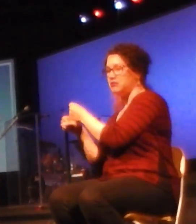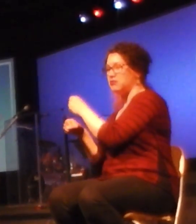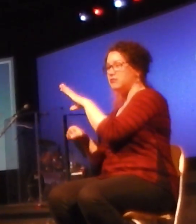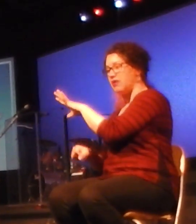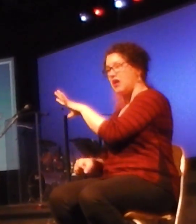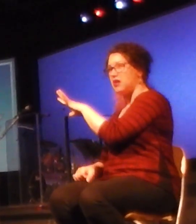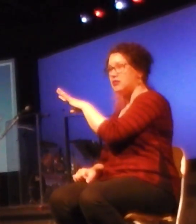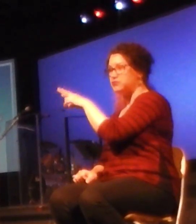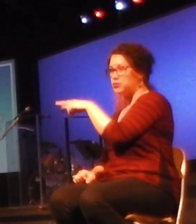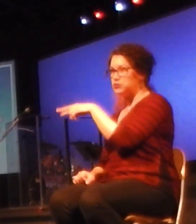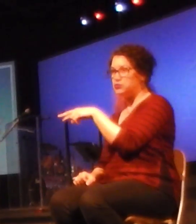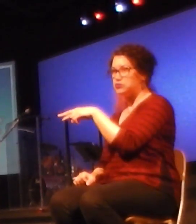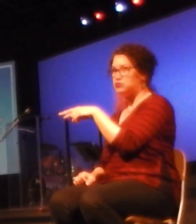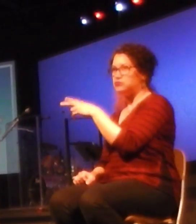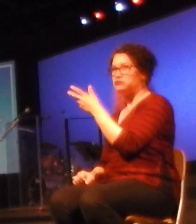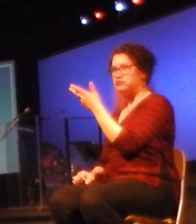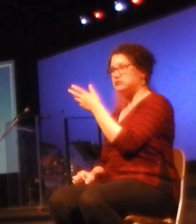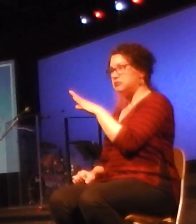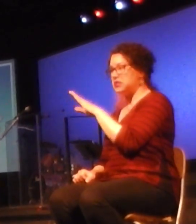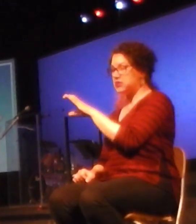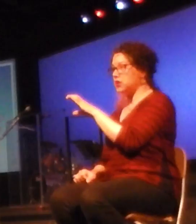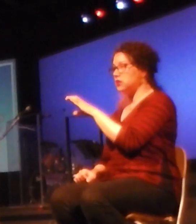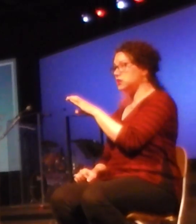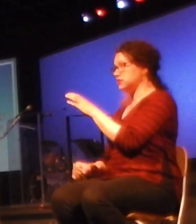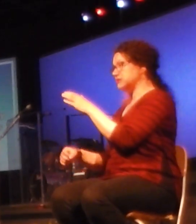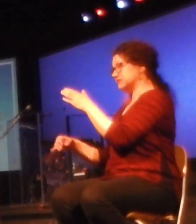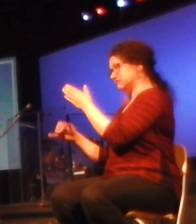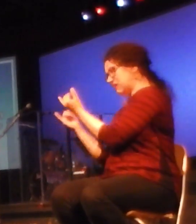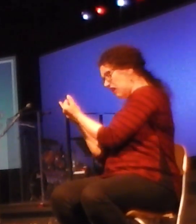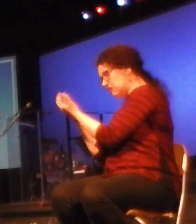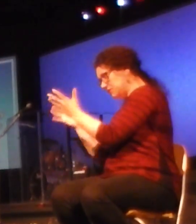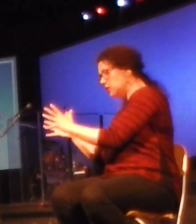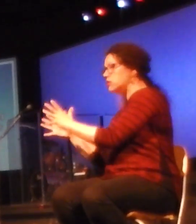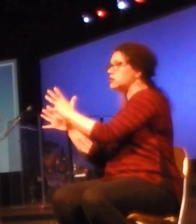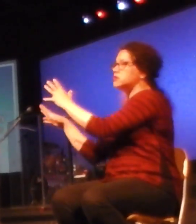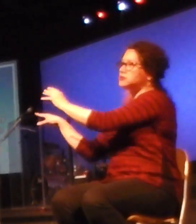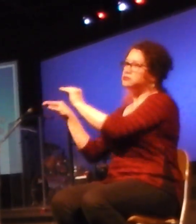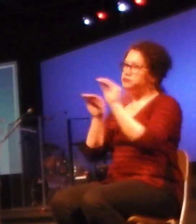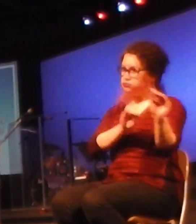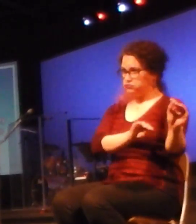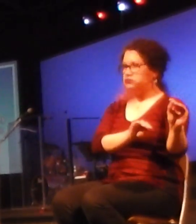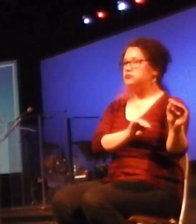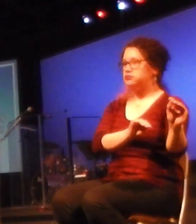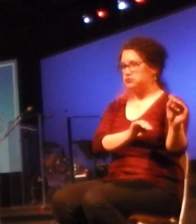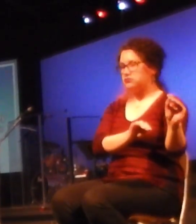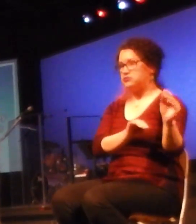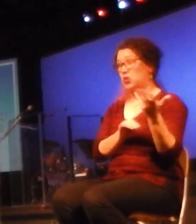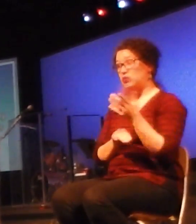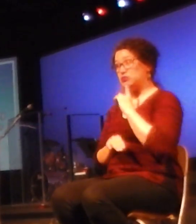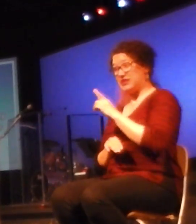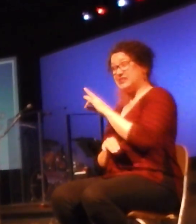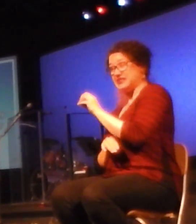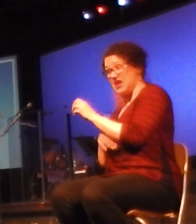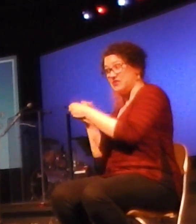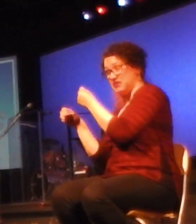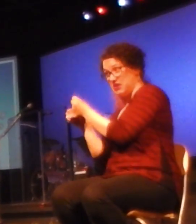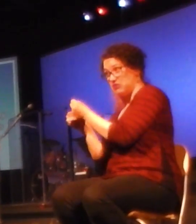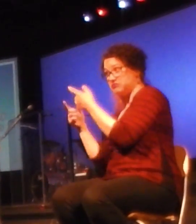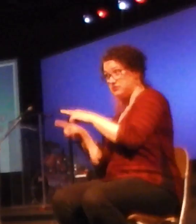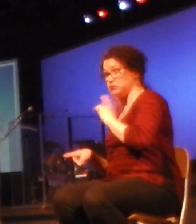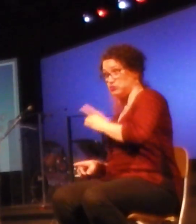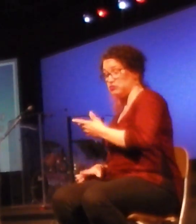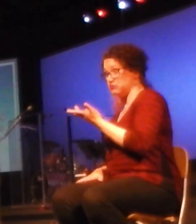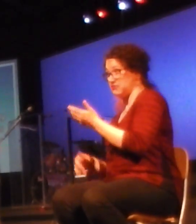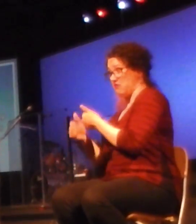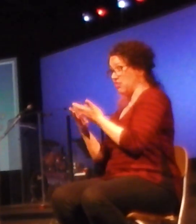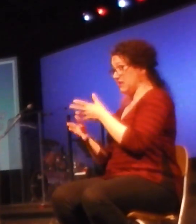actually ends and the Israelites return back. And so this is a period of 70 years. I mean, this actually happened. It's true. This whole